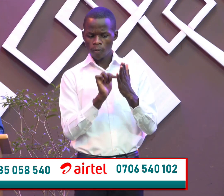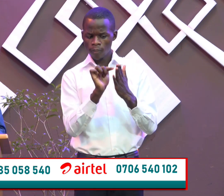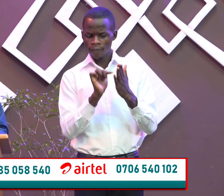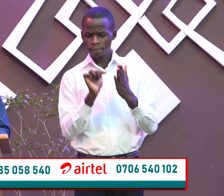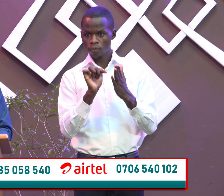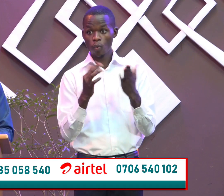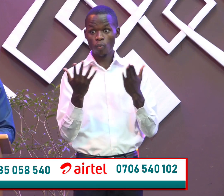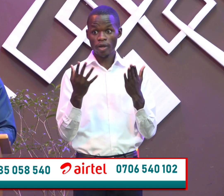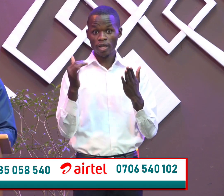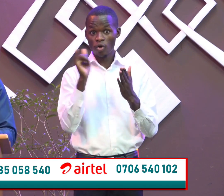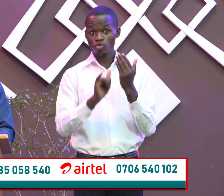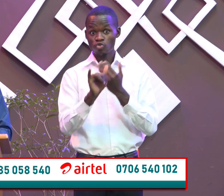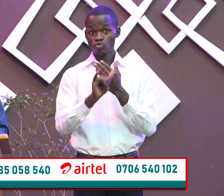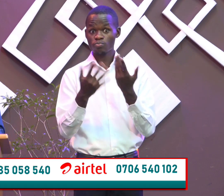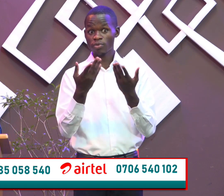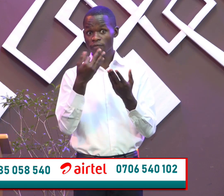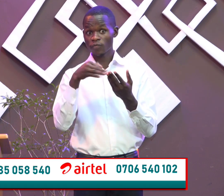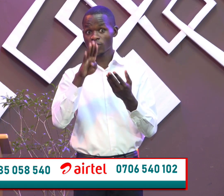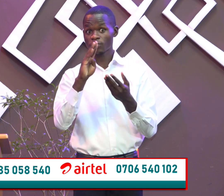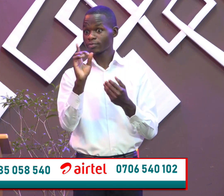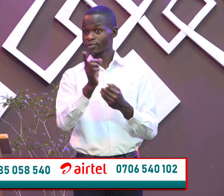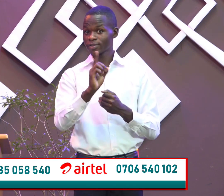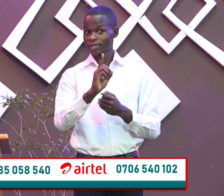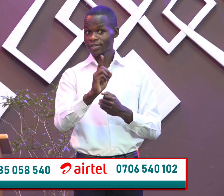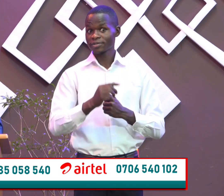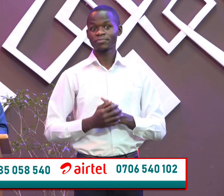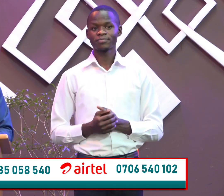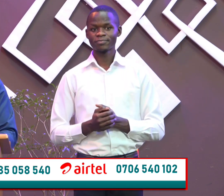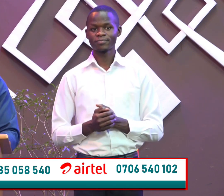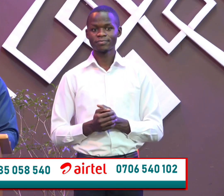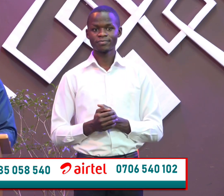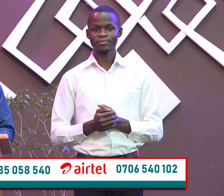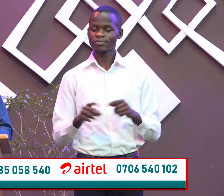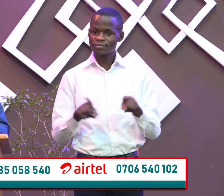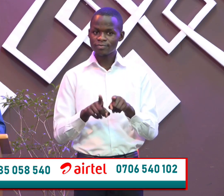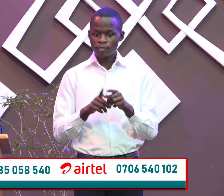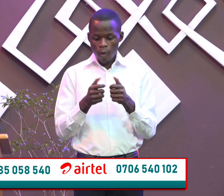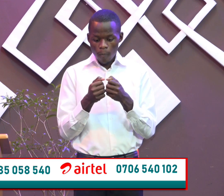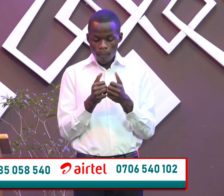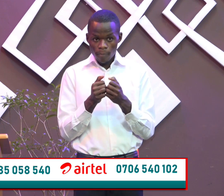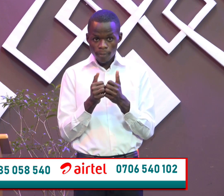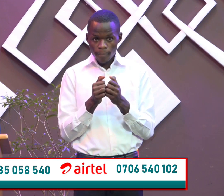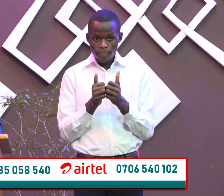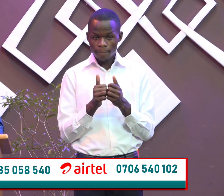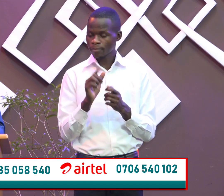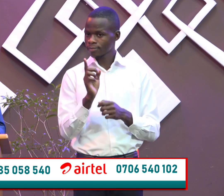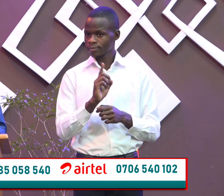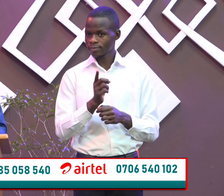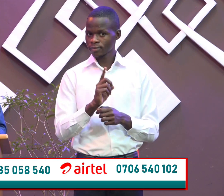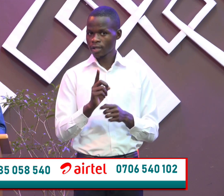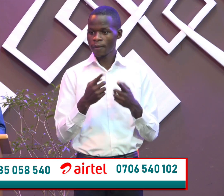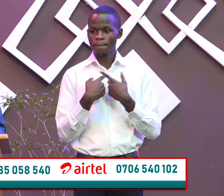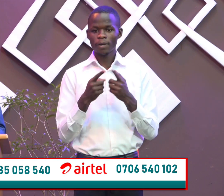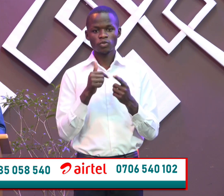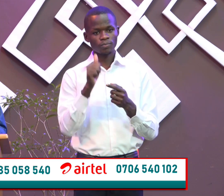Tojitaipinga ku YouTube, tojitaipinga ku Facebook page. Tojiteka mu chat. Chat room, so